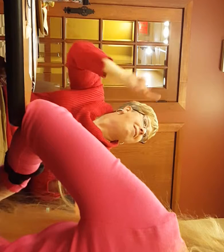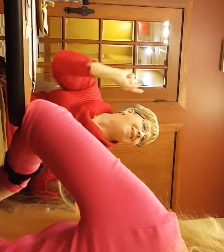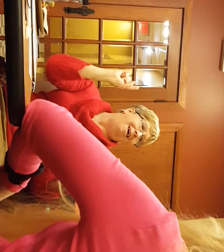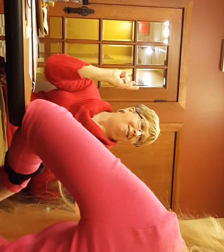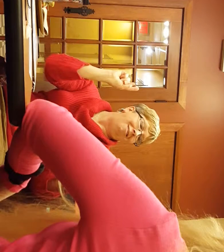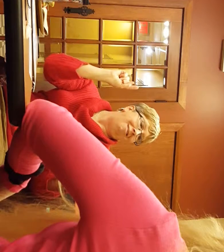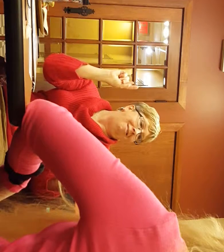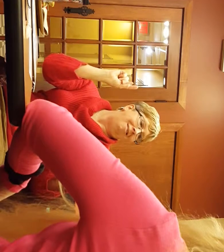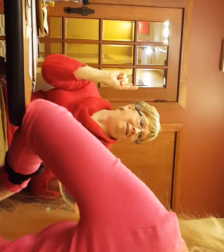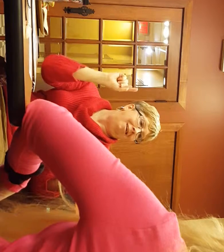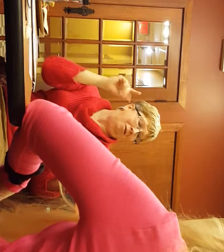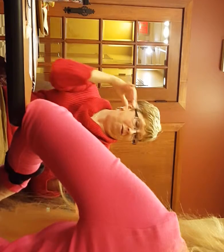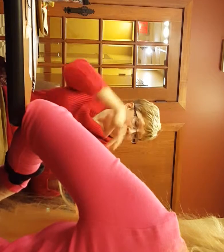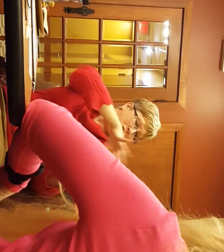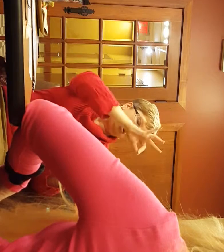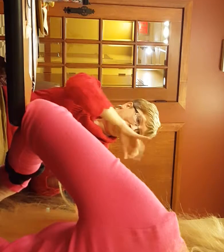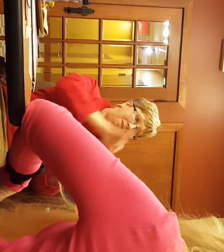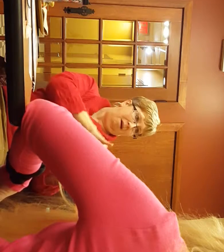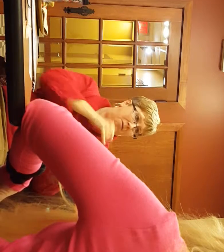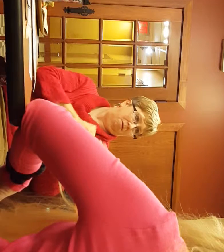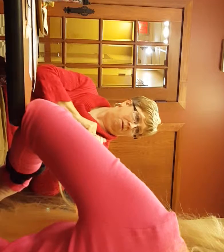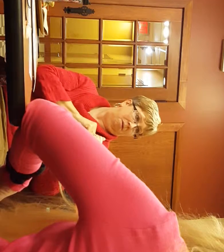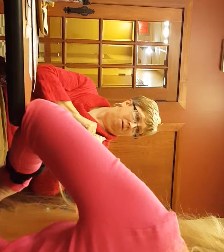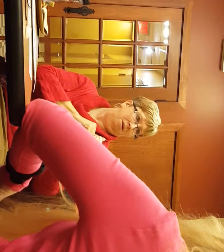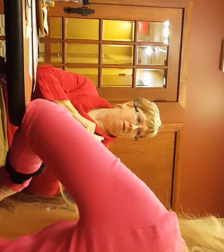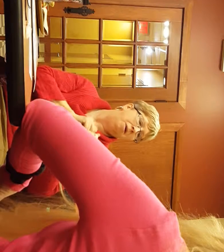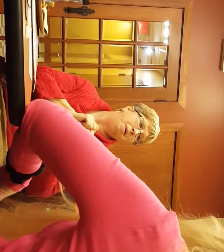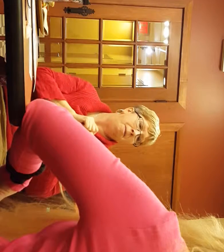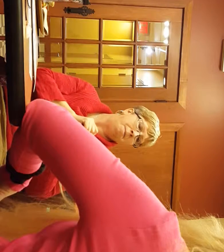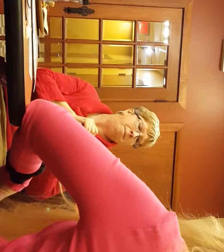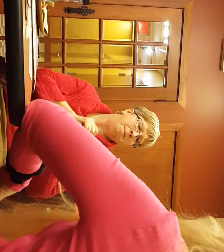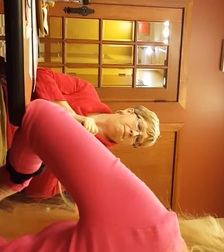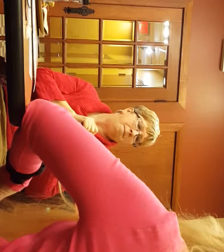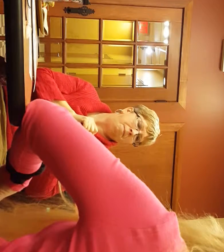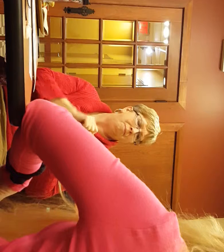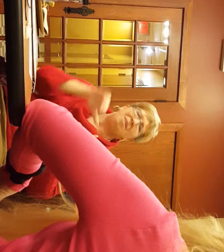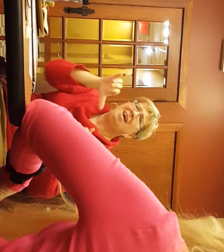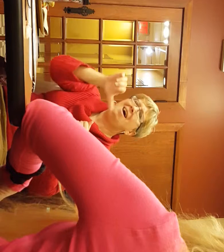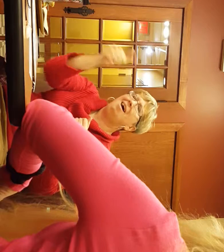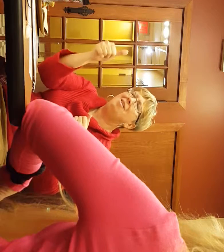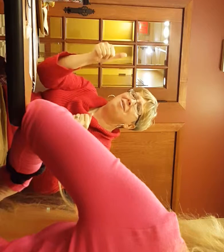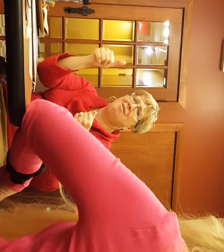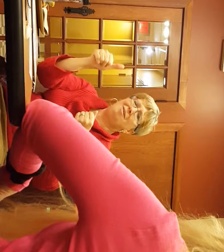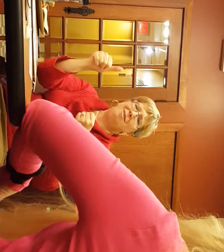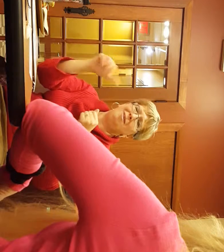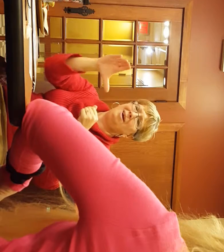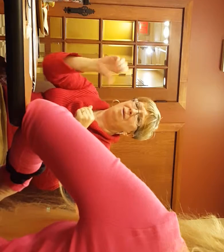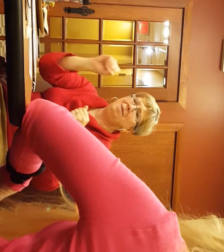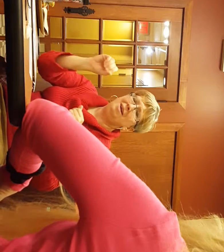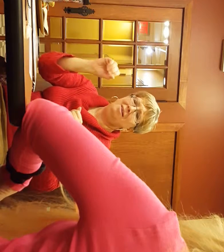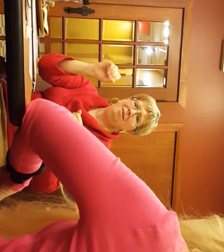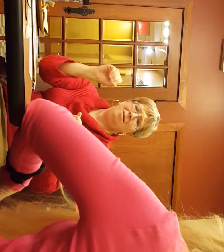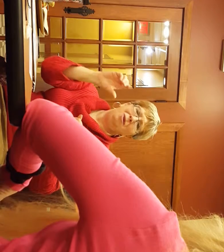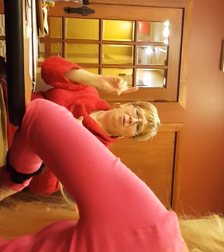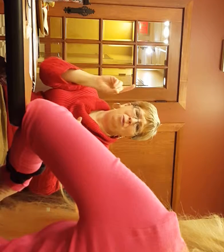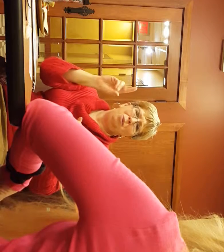We had the other main competitors like doTERRA. There's a few others that sell Simply Organics is